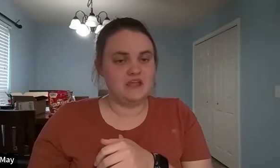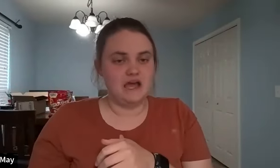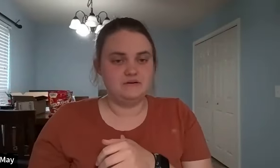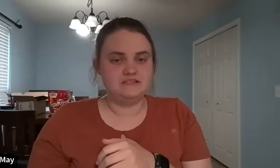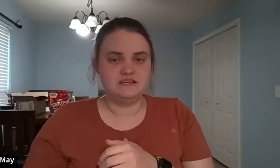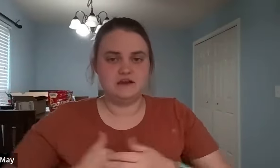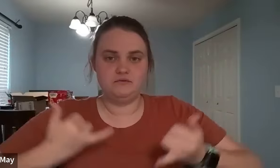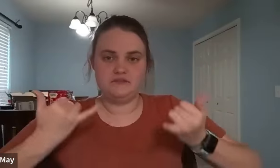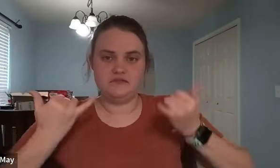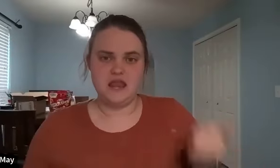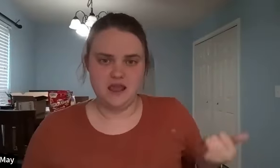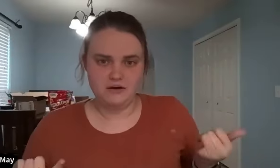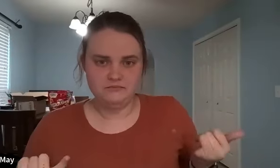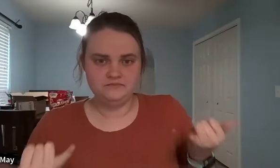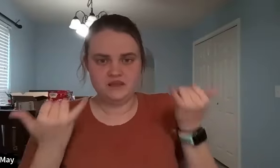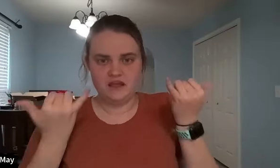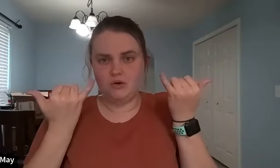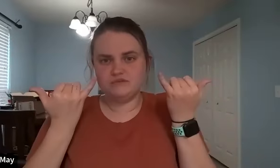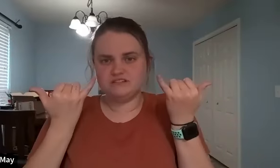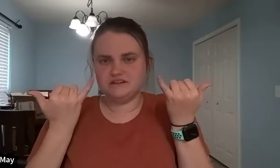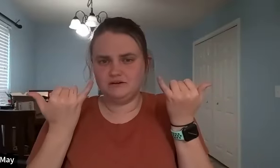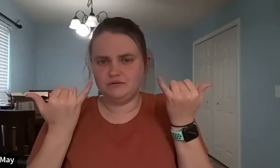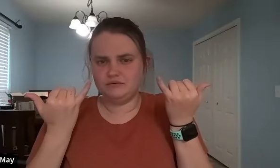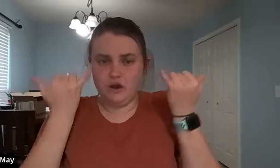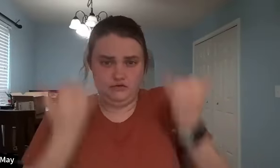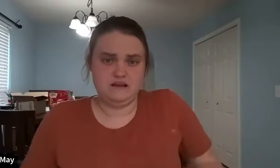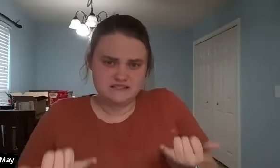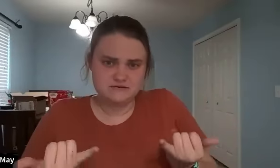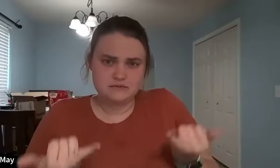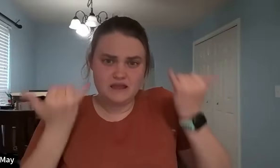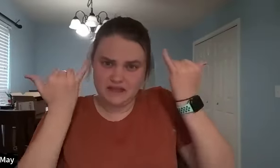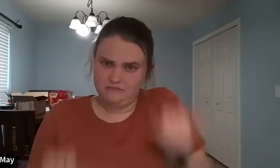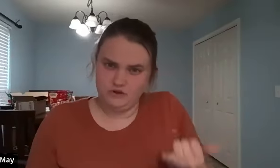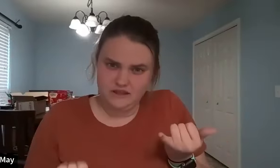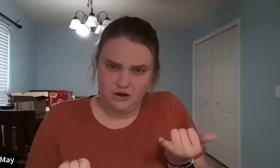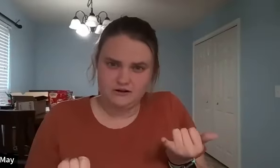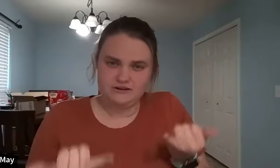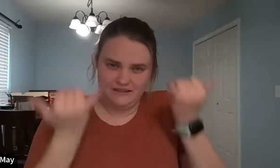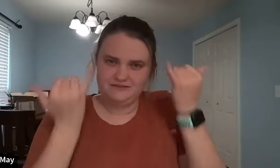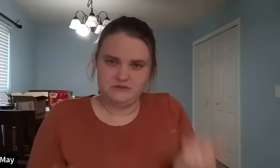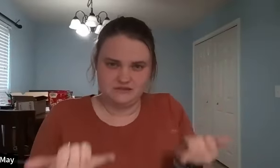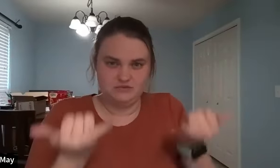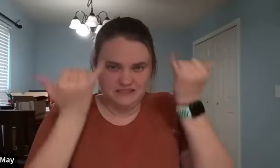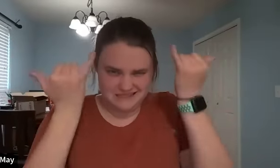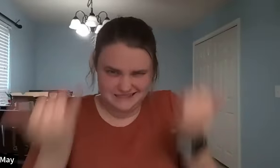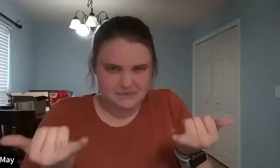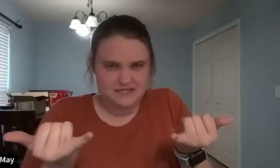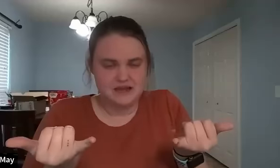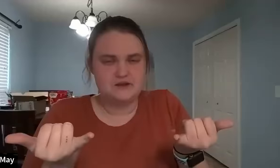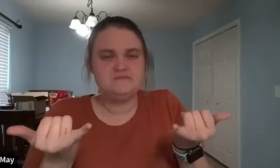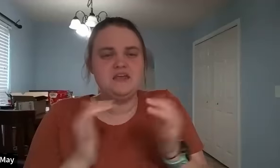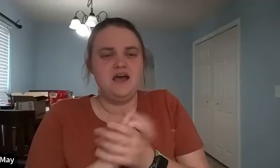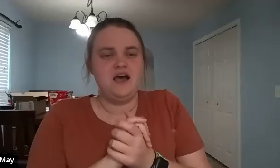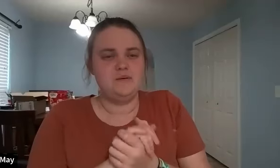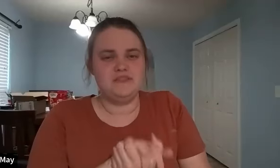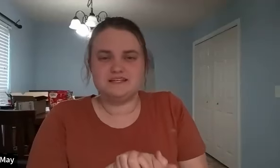I always think of with the now, I'm almost a little aggressive with mine. Like I'm really hard, like I really slam it down. And that's